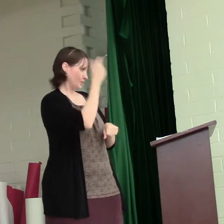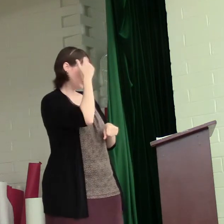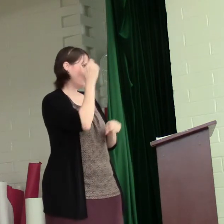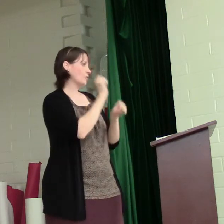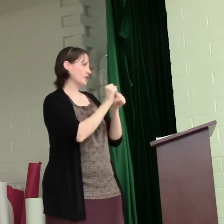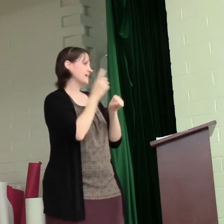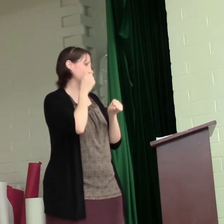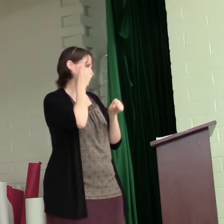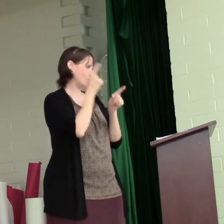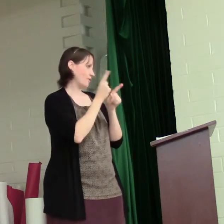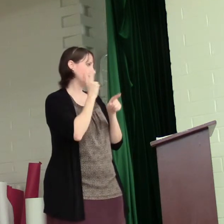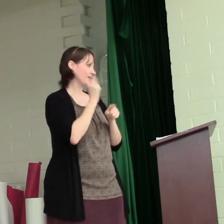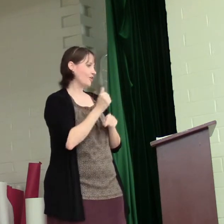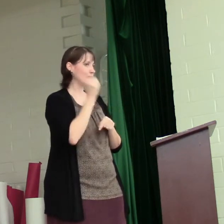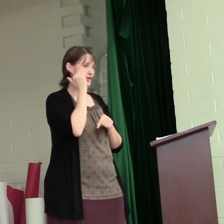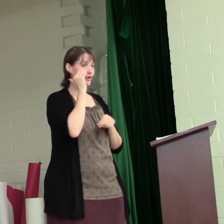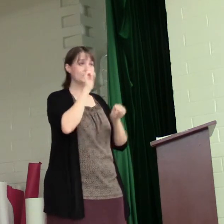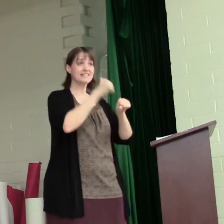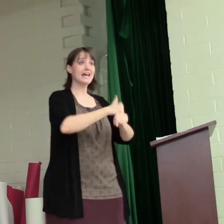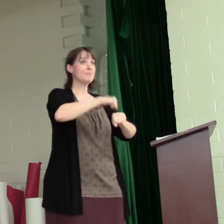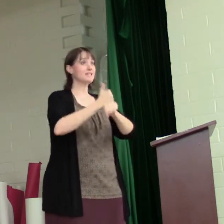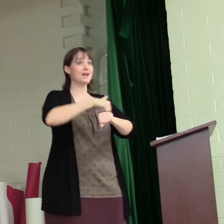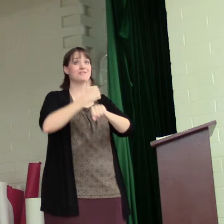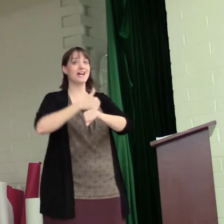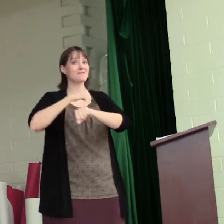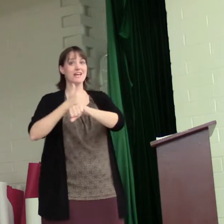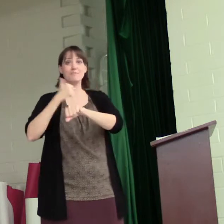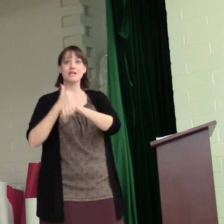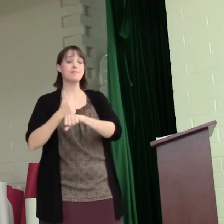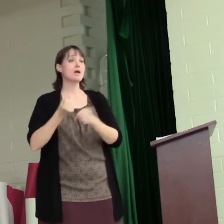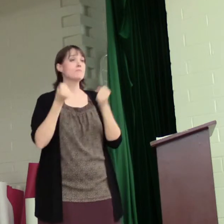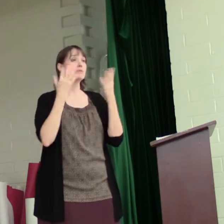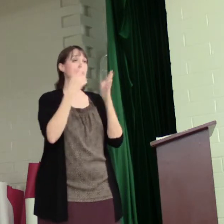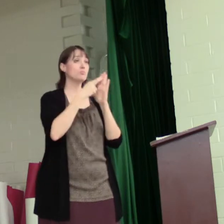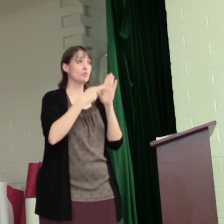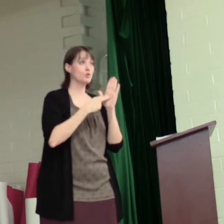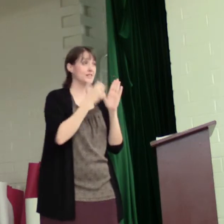know working in the dorm, right, Viola? We know you can set up